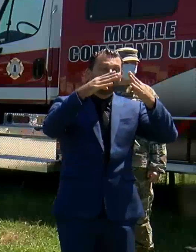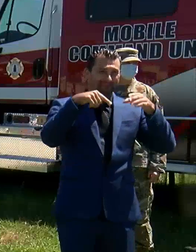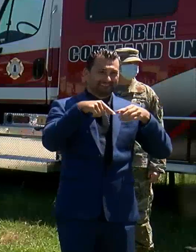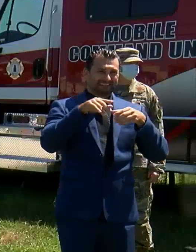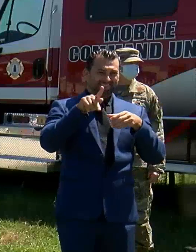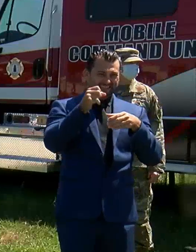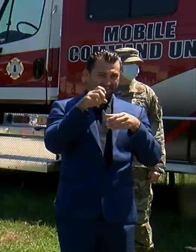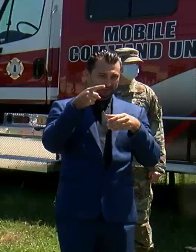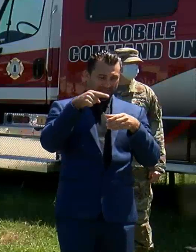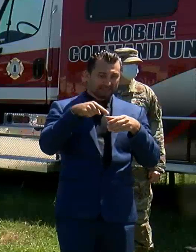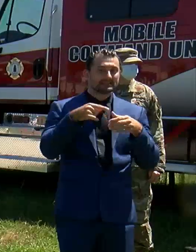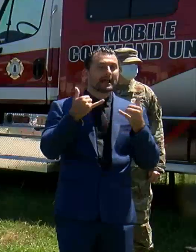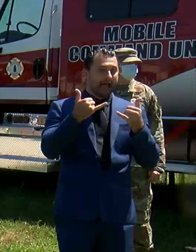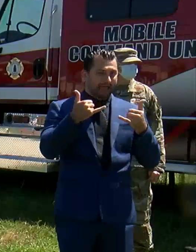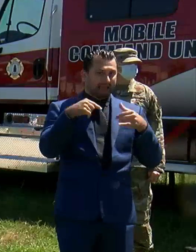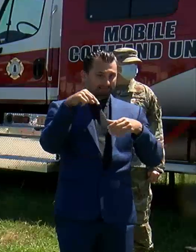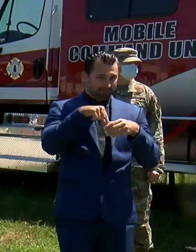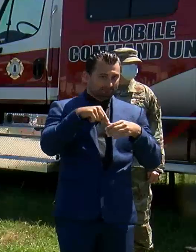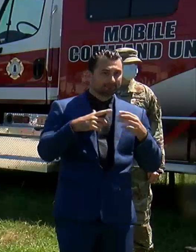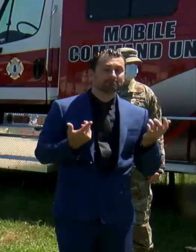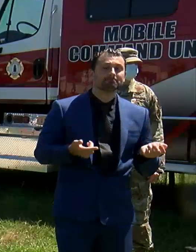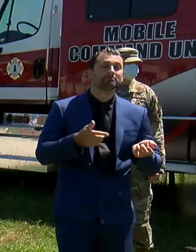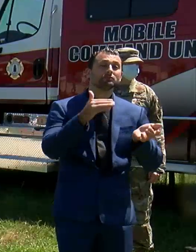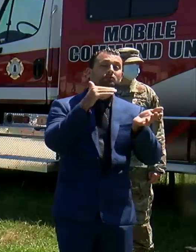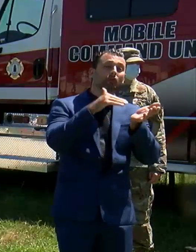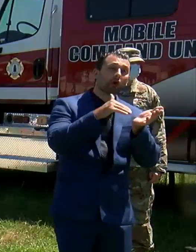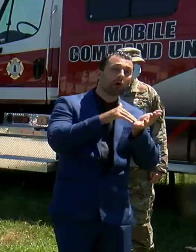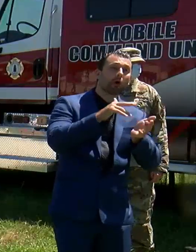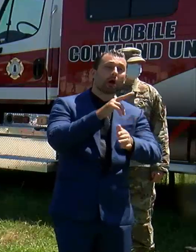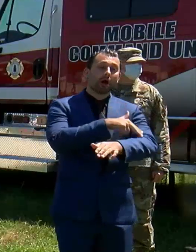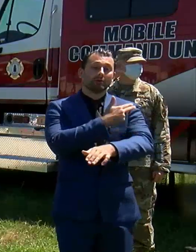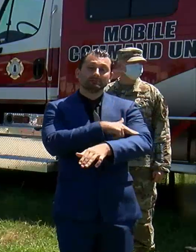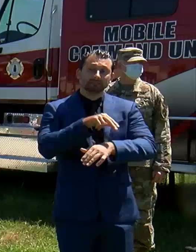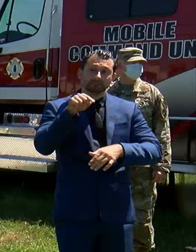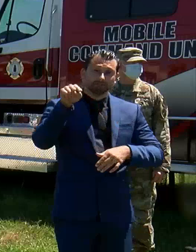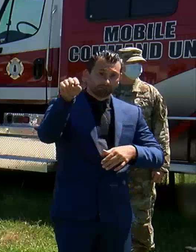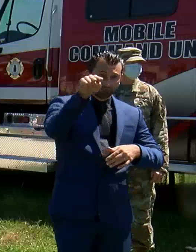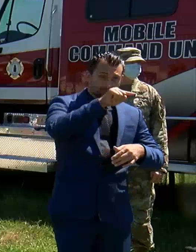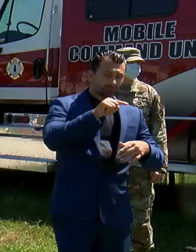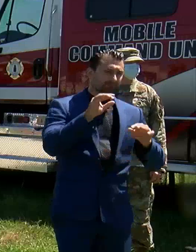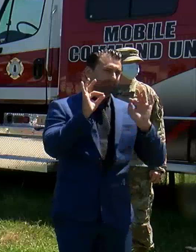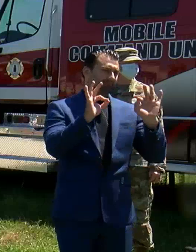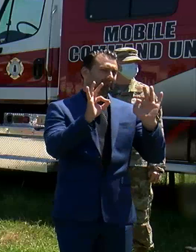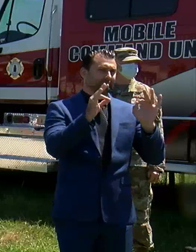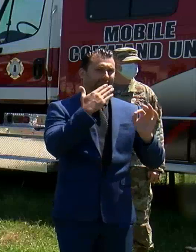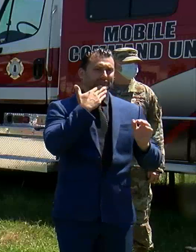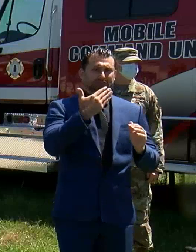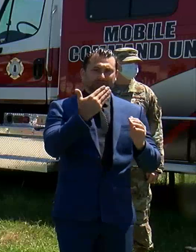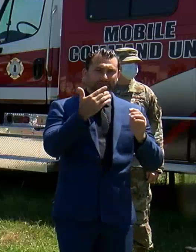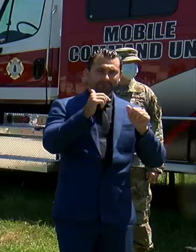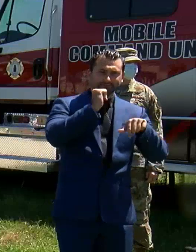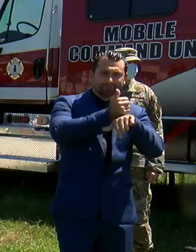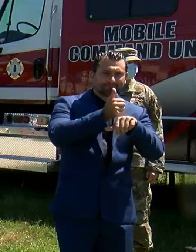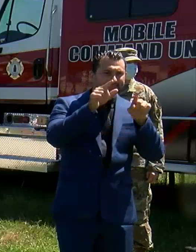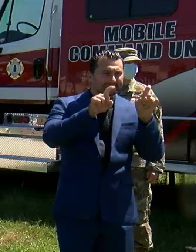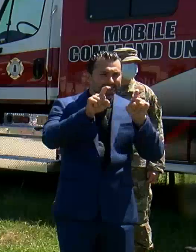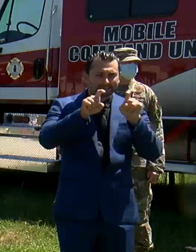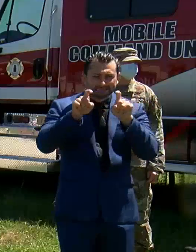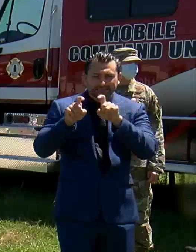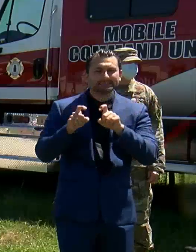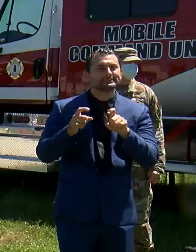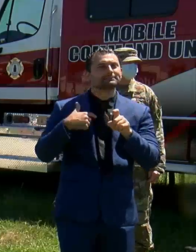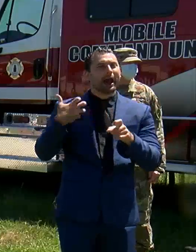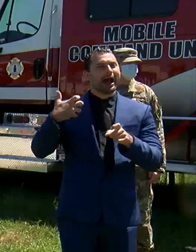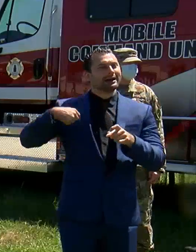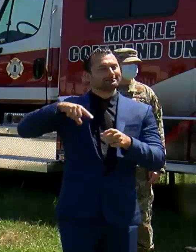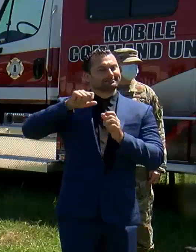hospitals, doctors' offices. There have been a lot of great things done with testing, but we feel just having a baseline of state support in various regions of the